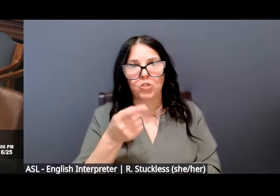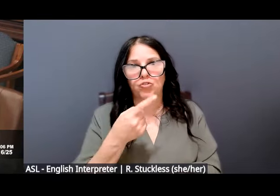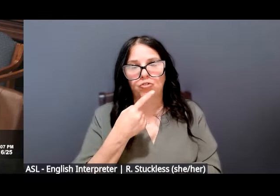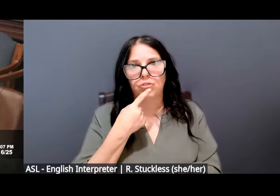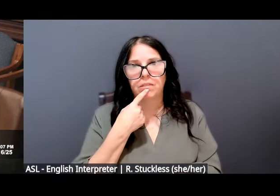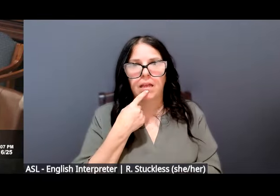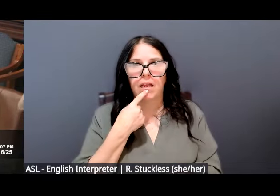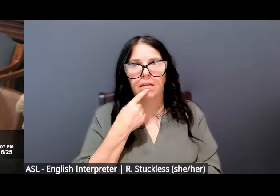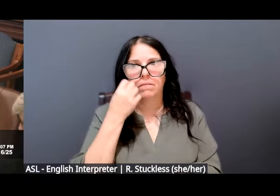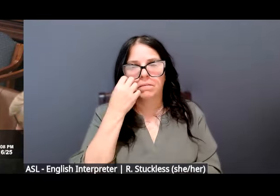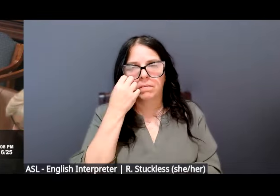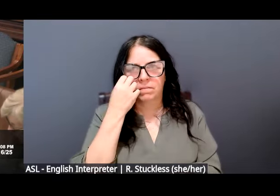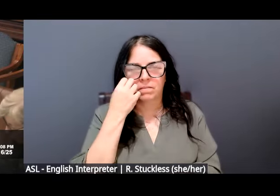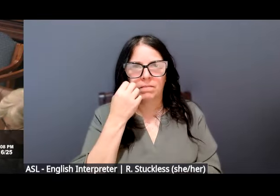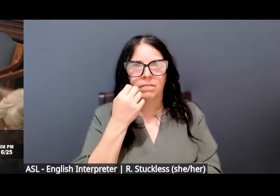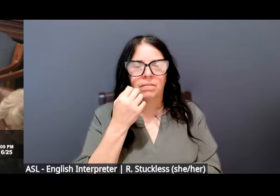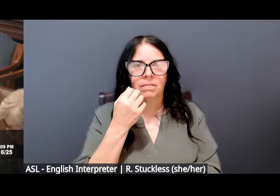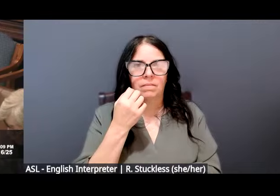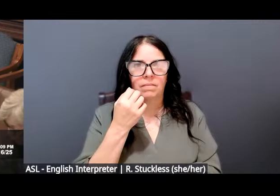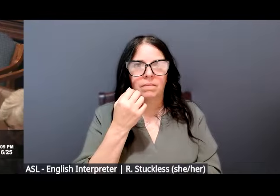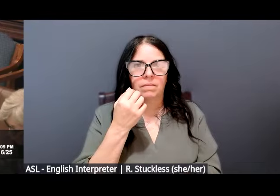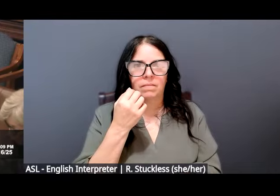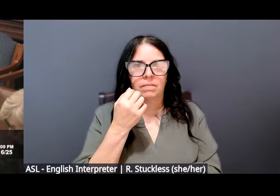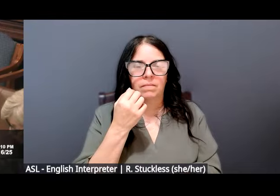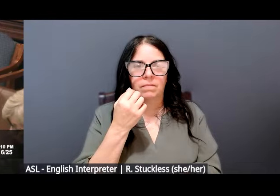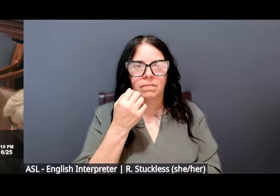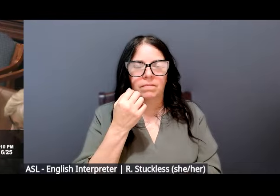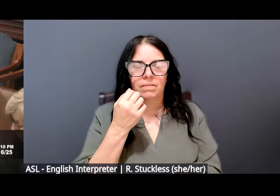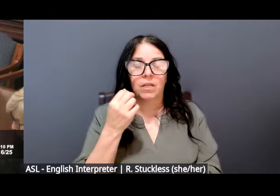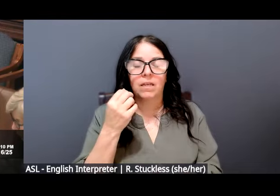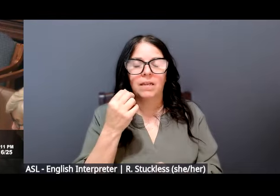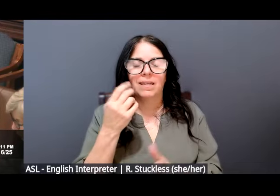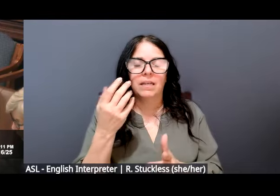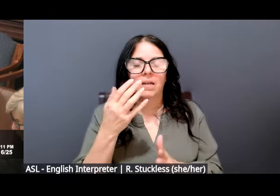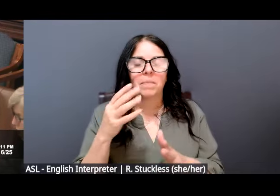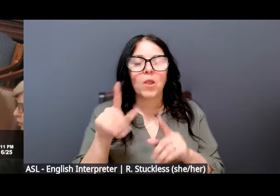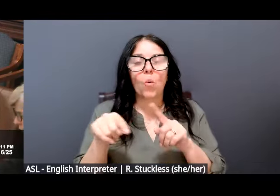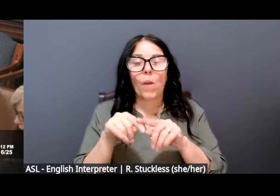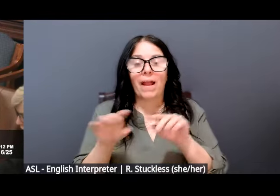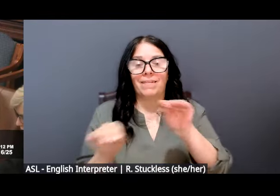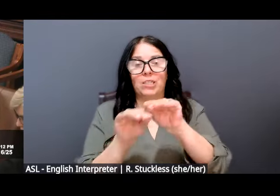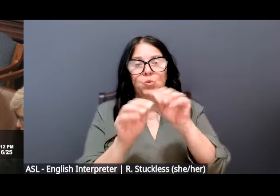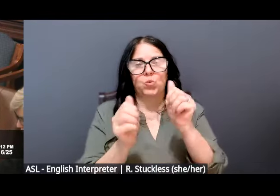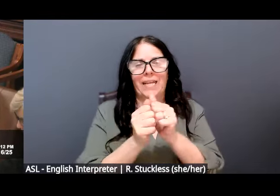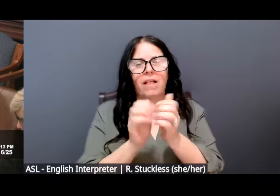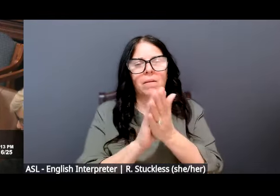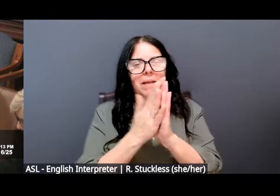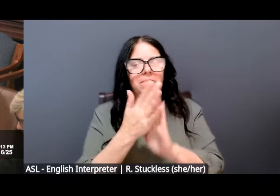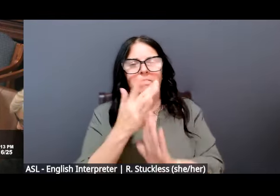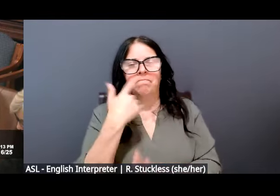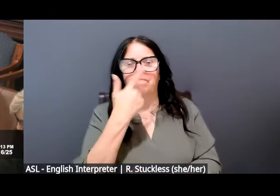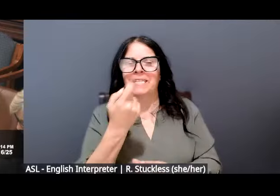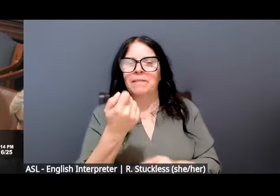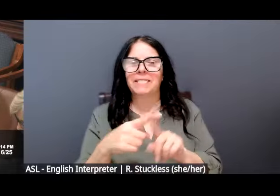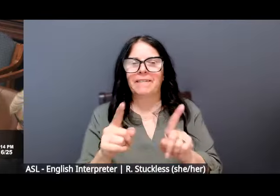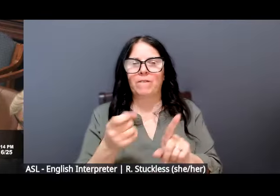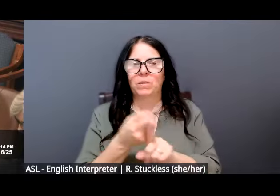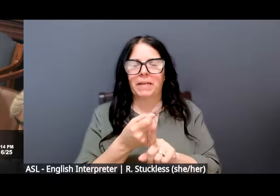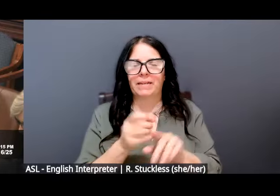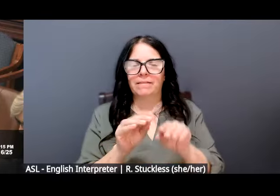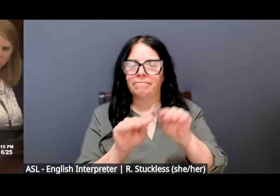but they take a different form when you weave them together. I think they change. It changes the. Yeah, I took that. So in